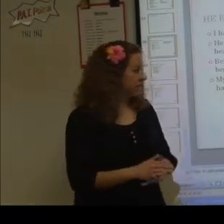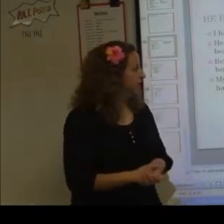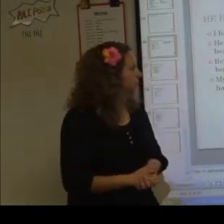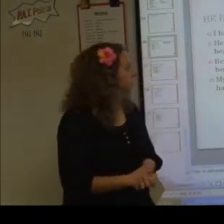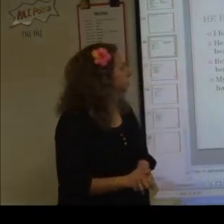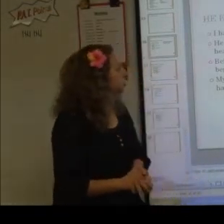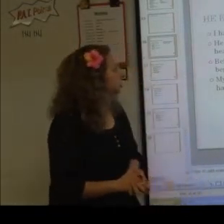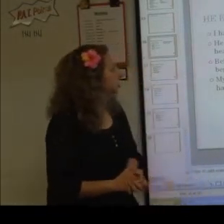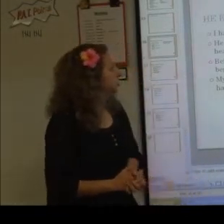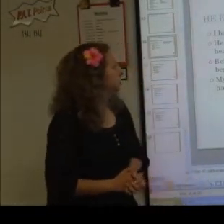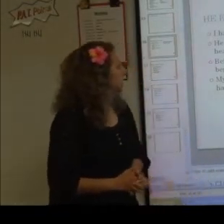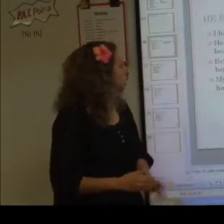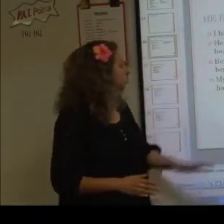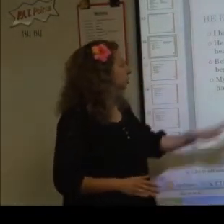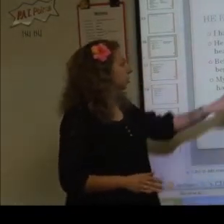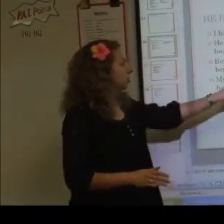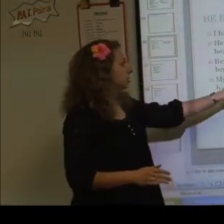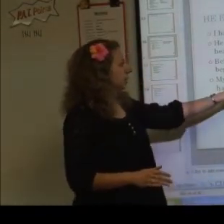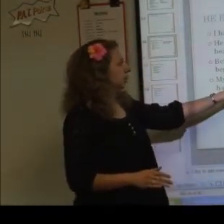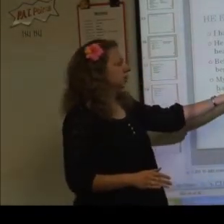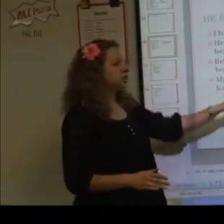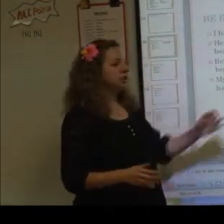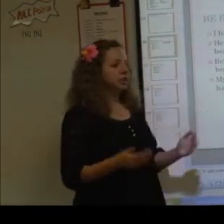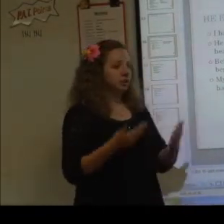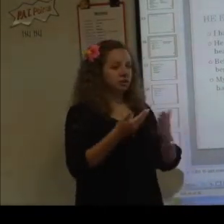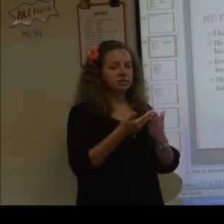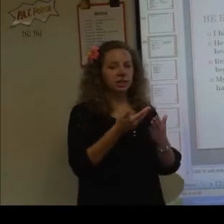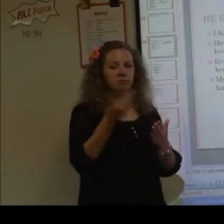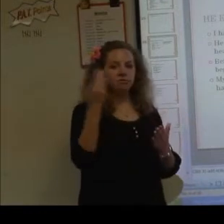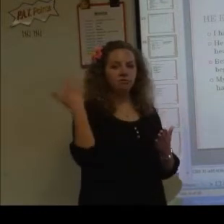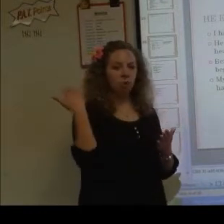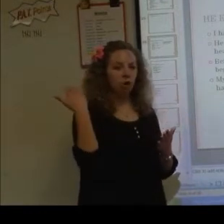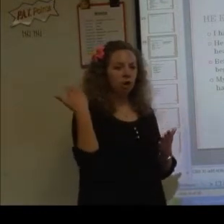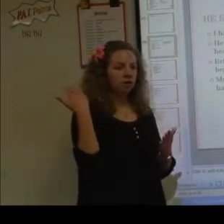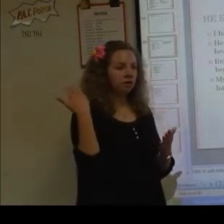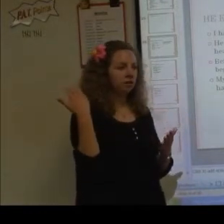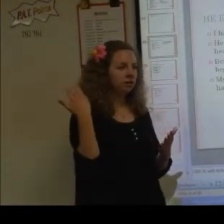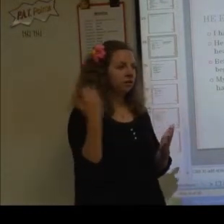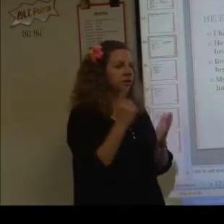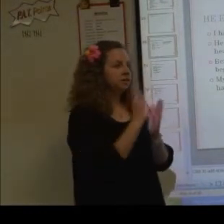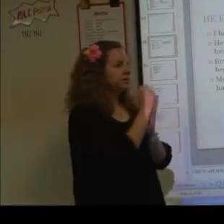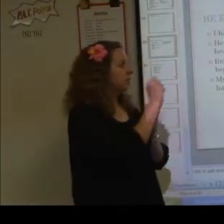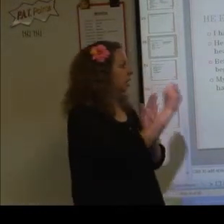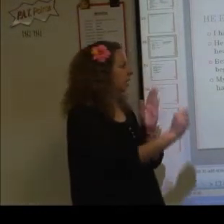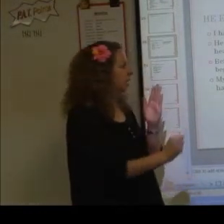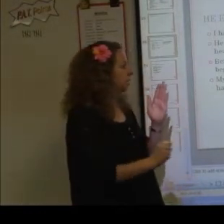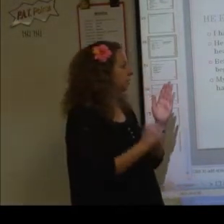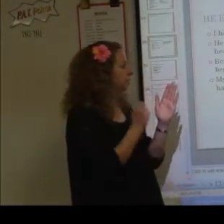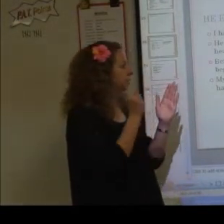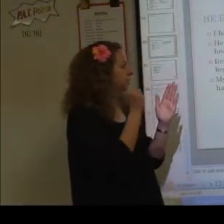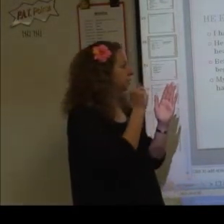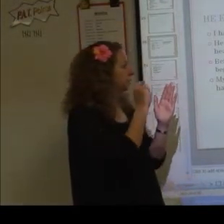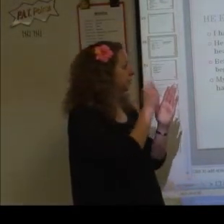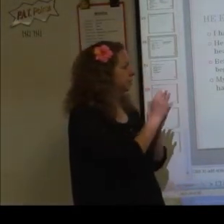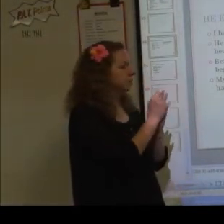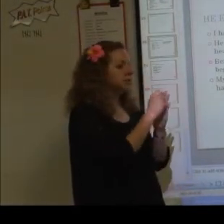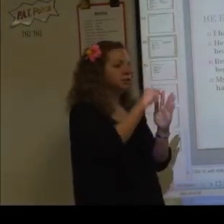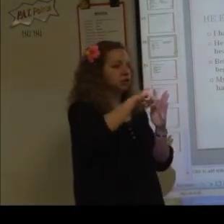Okay? So you can totally go with the English, and you can say before time